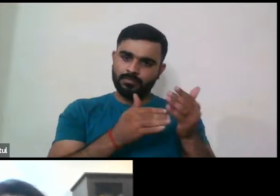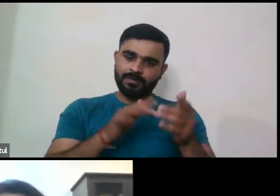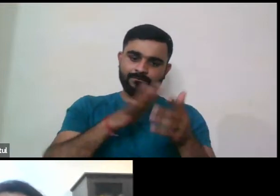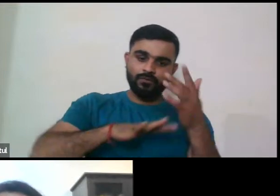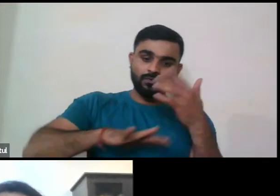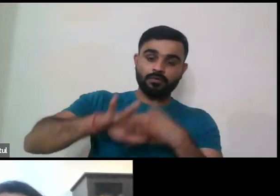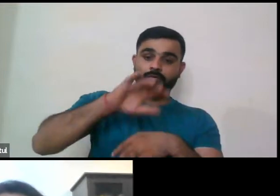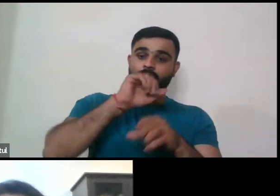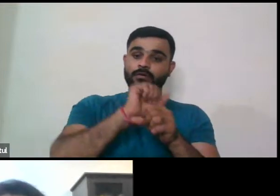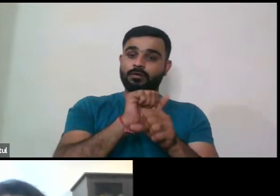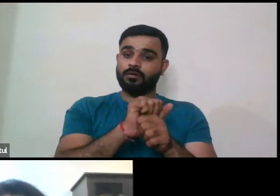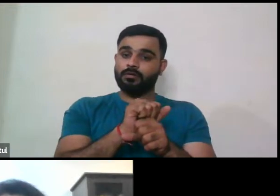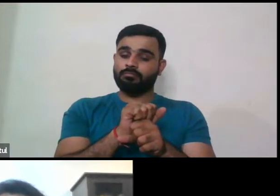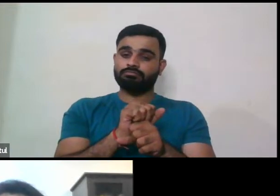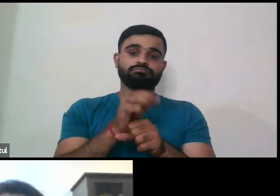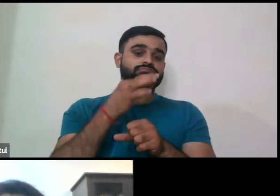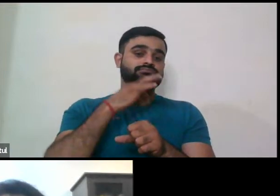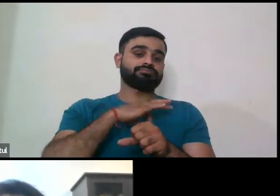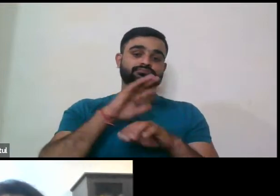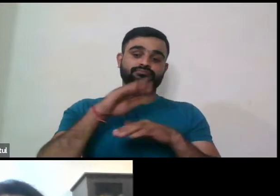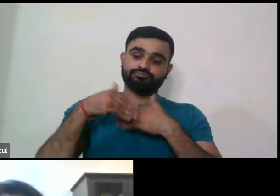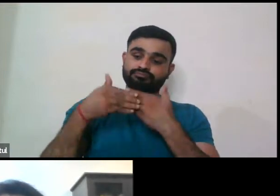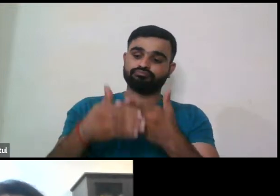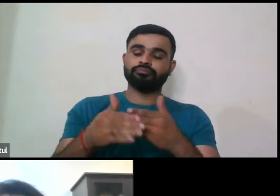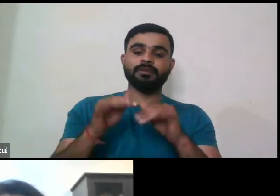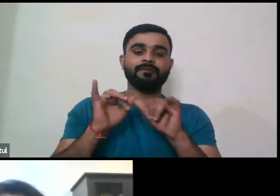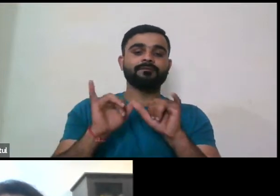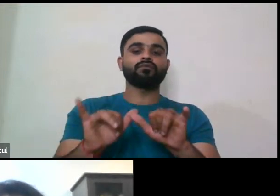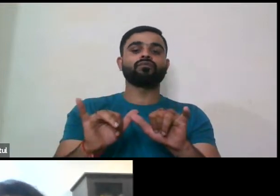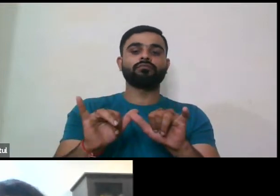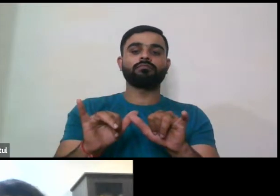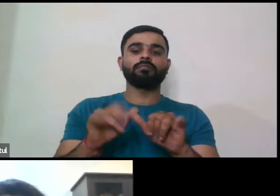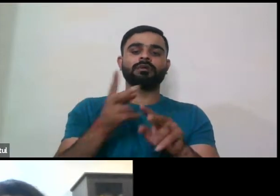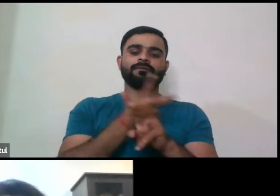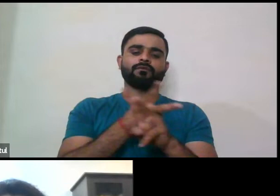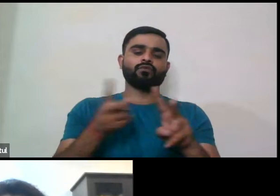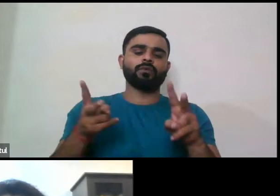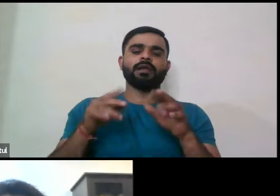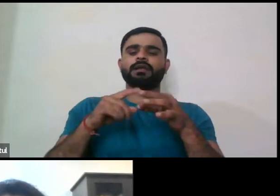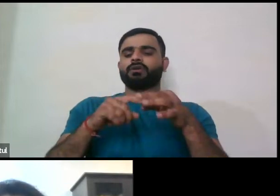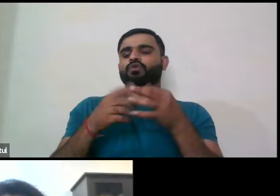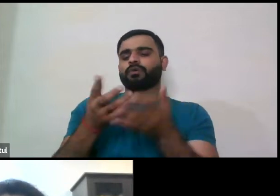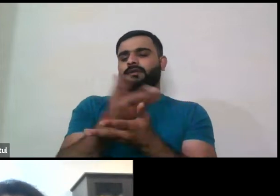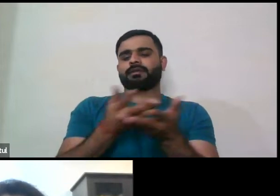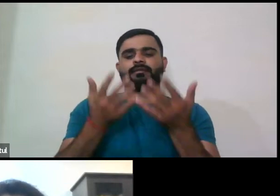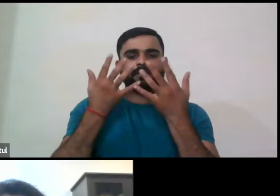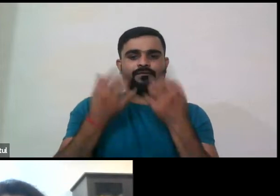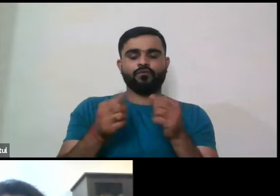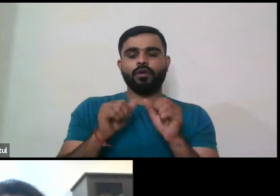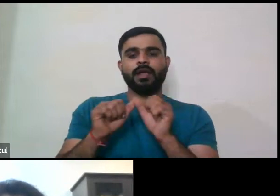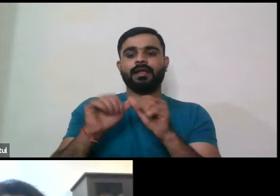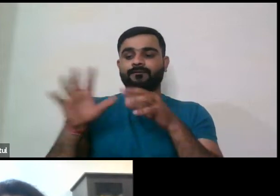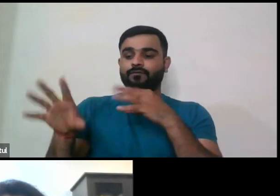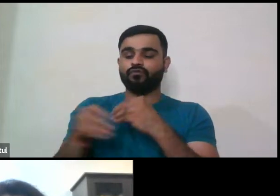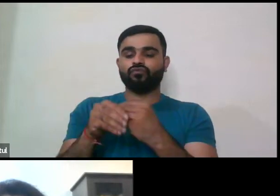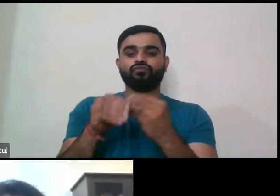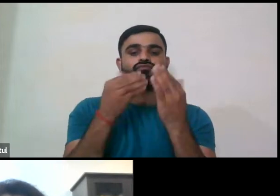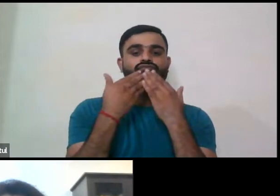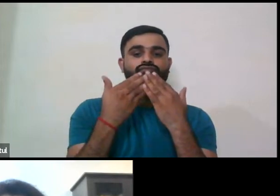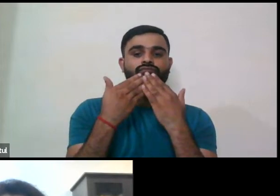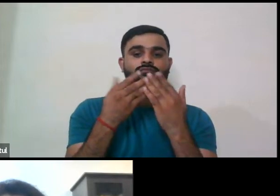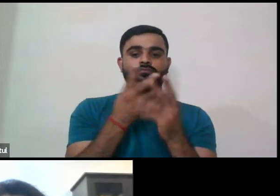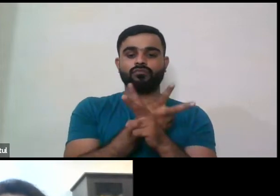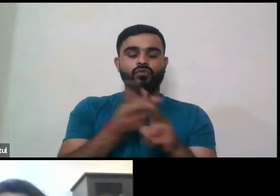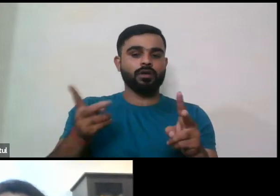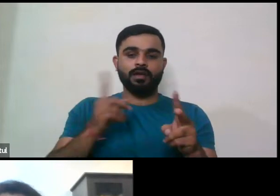which bail is being granted, how long are cases taking, so on and so forth. So we have a range of questions that we want to answer through studying of these